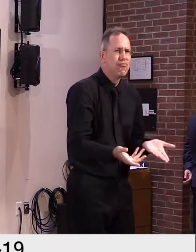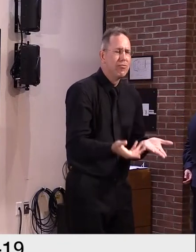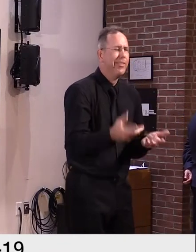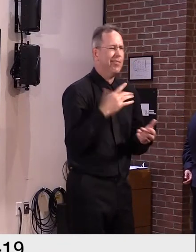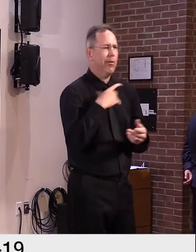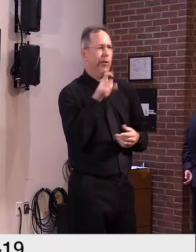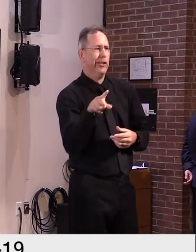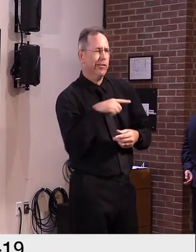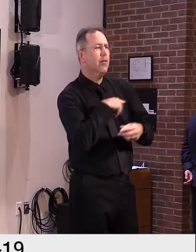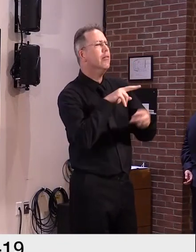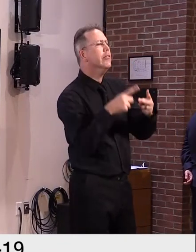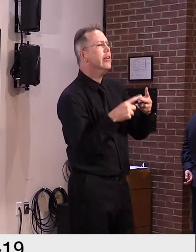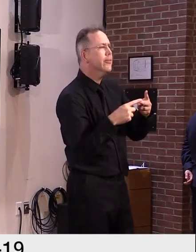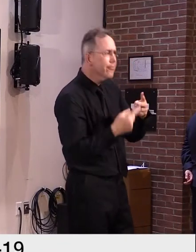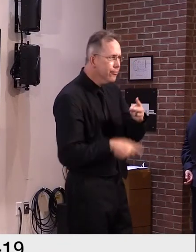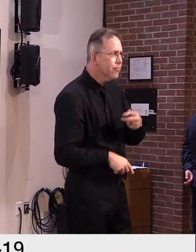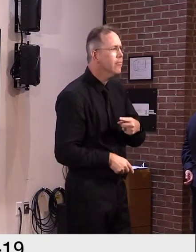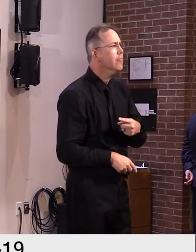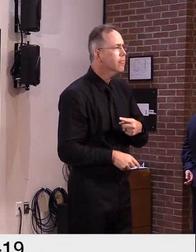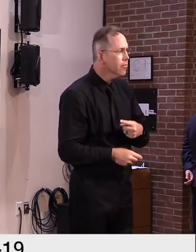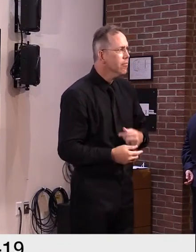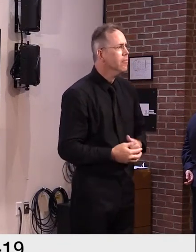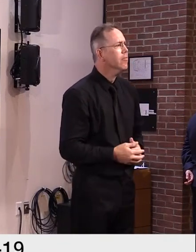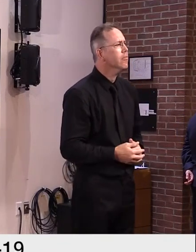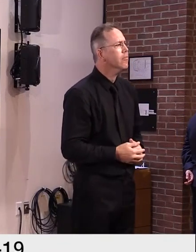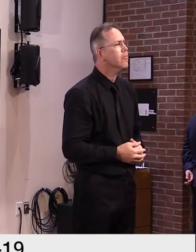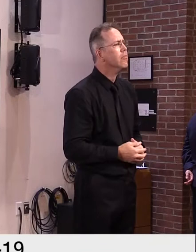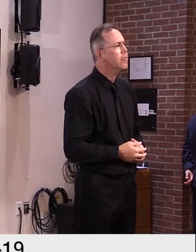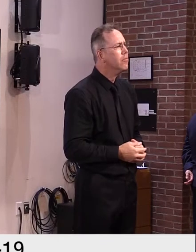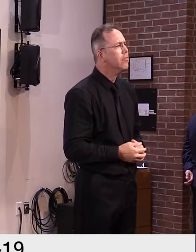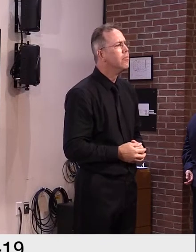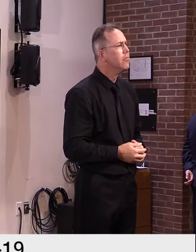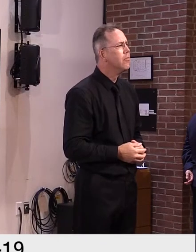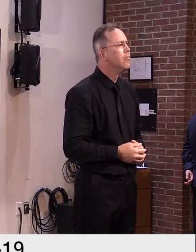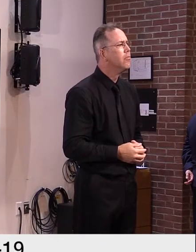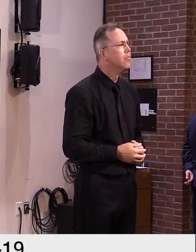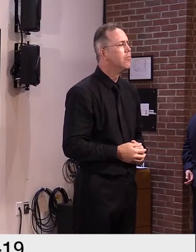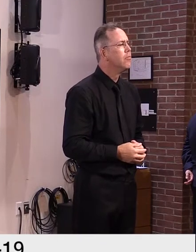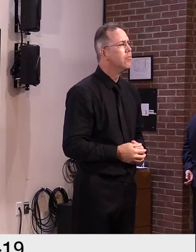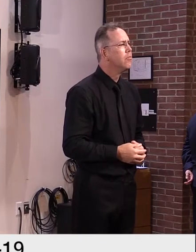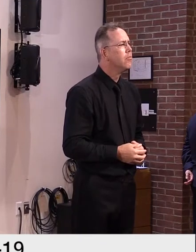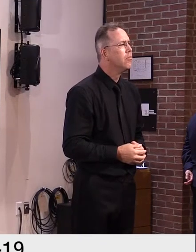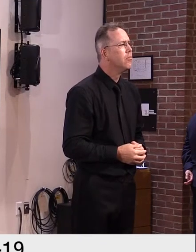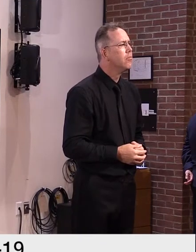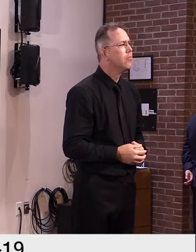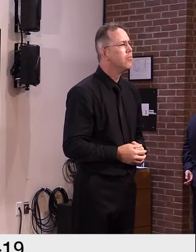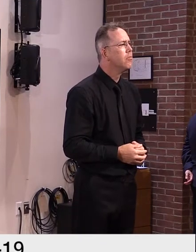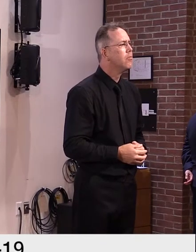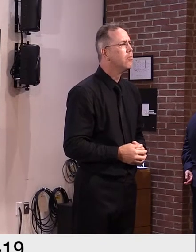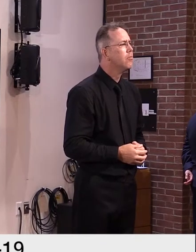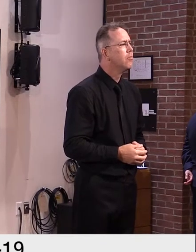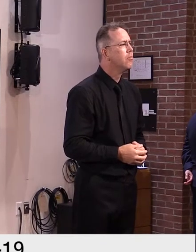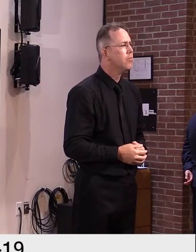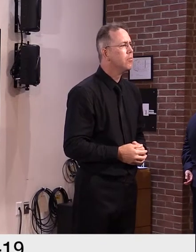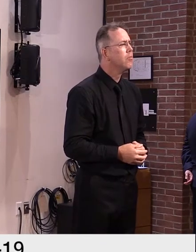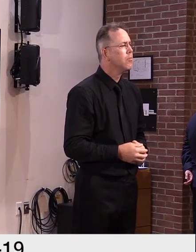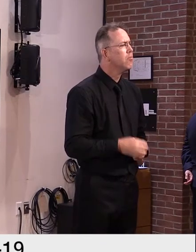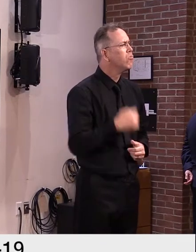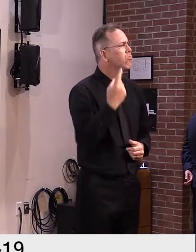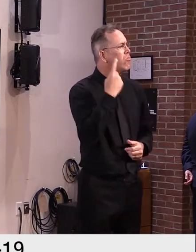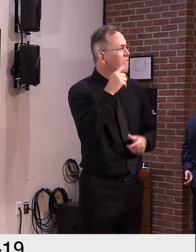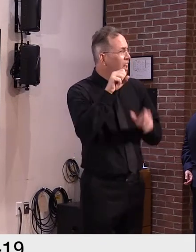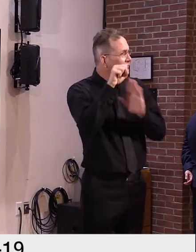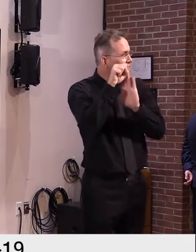traditional businesses with the info assistance and financial support they might need to survive? Yeah,